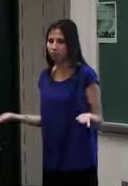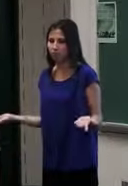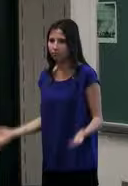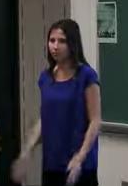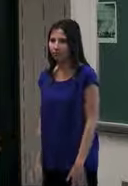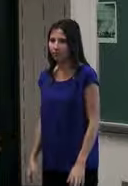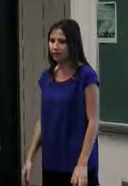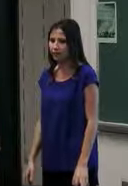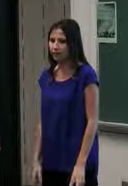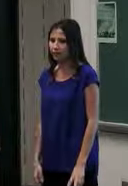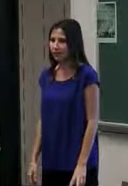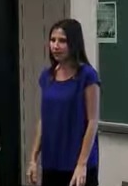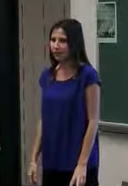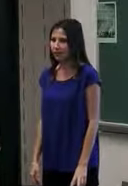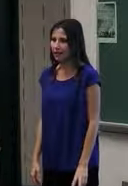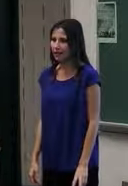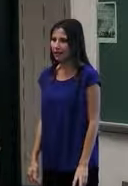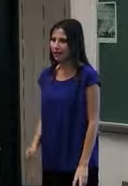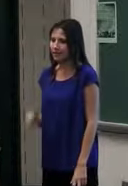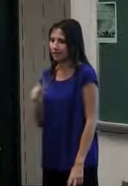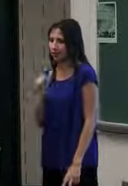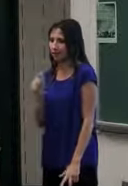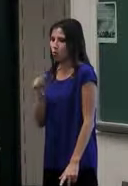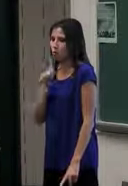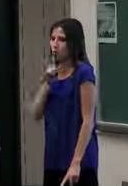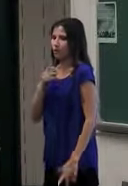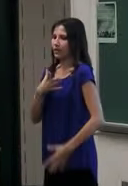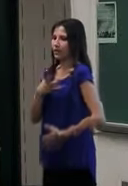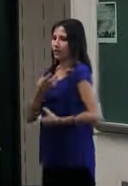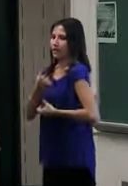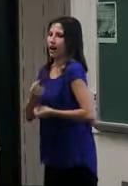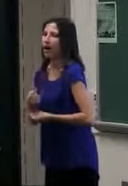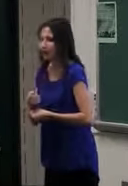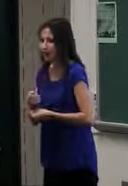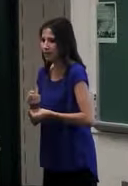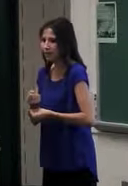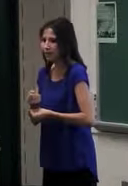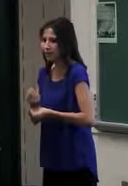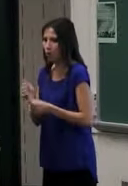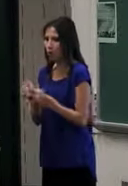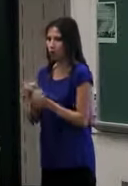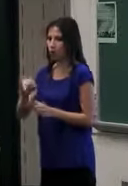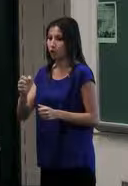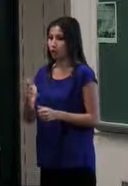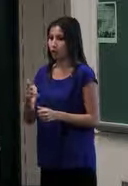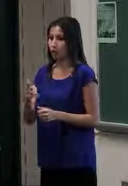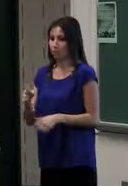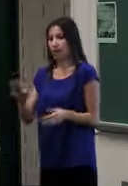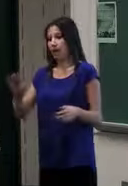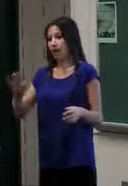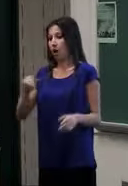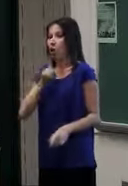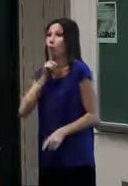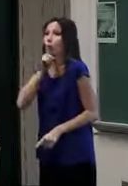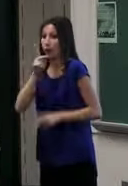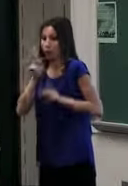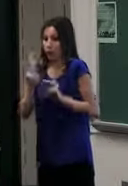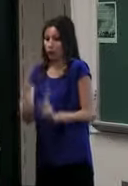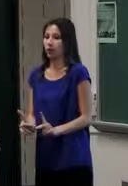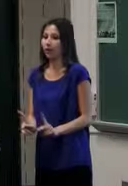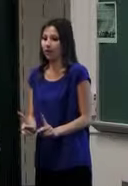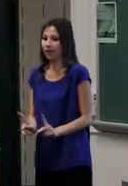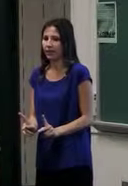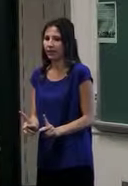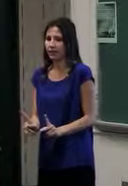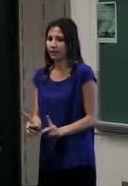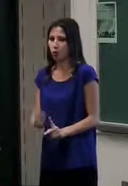super confident with how I did after leaving a job with a real person. It wasn't like I was just interpreting for like my classmates or